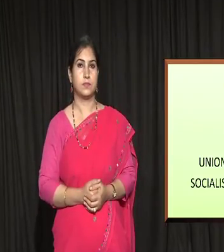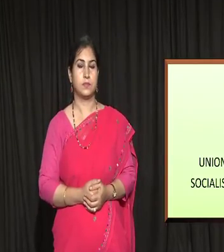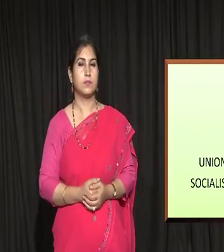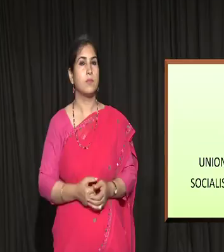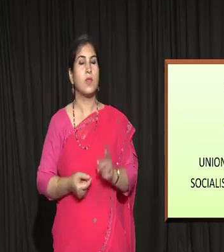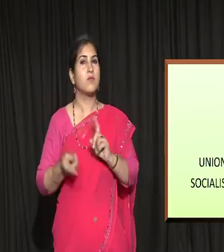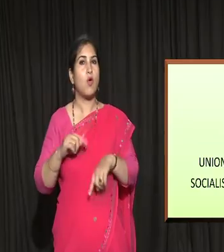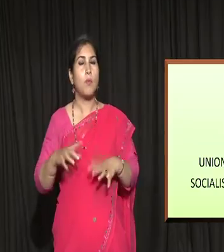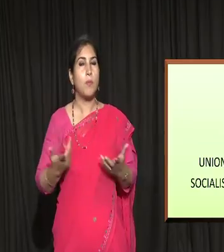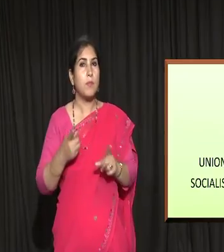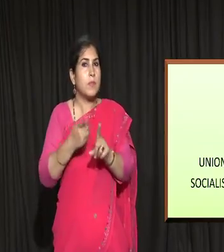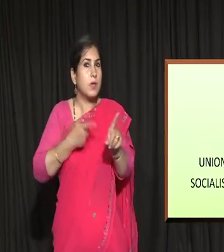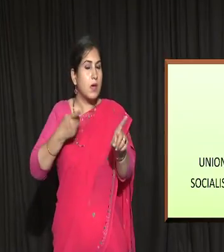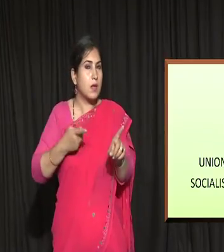existed from the year